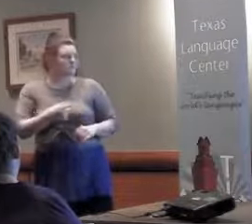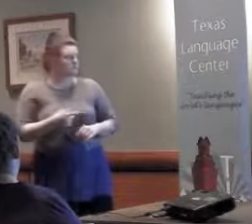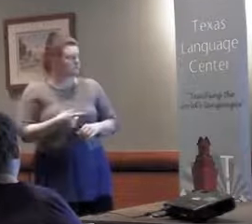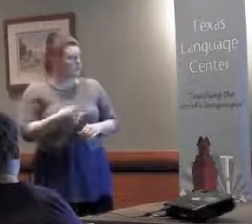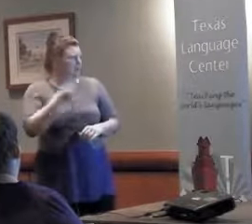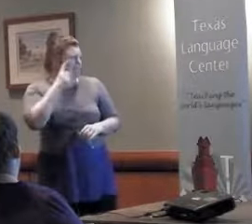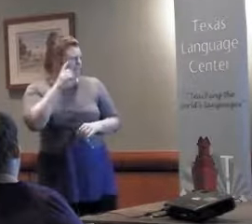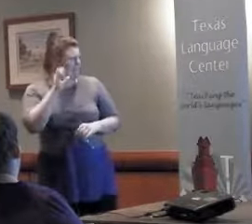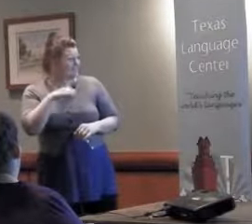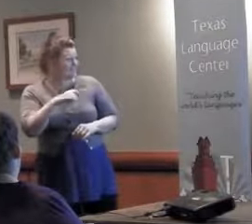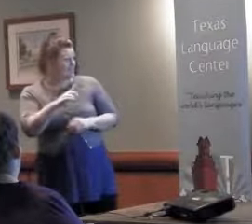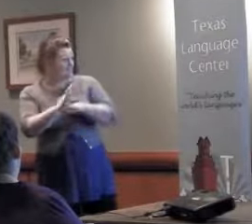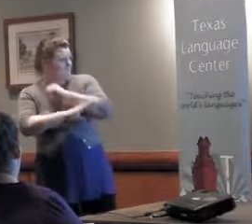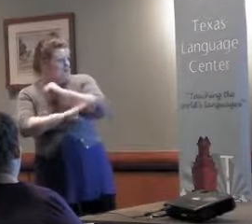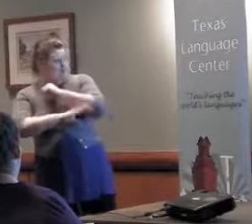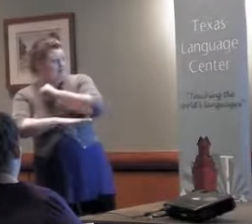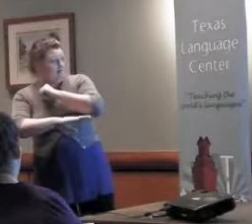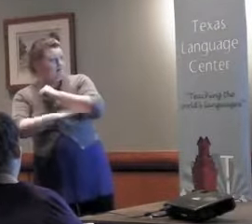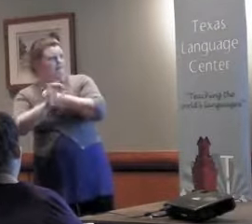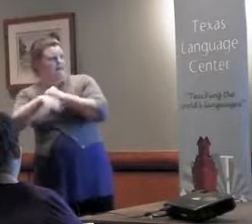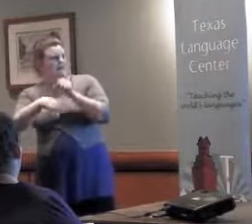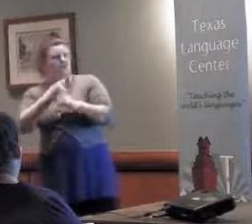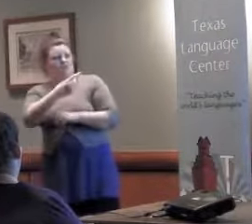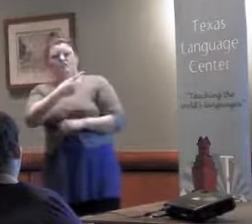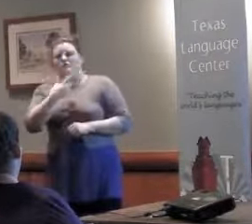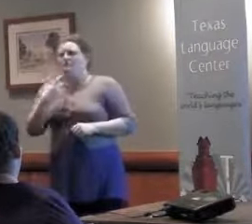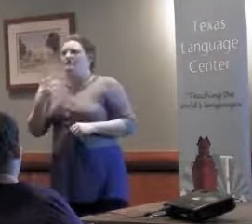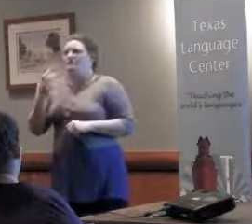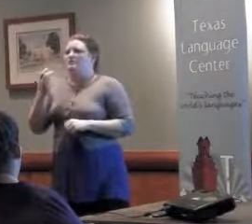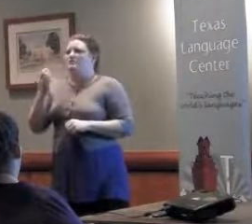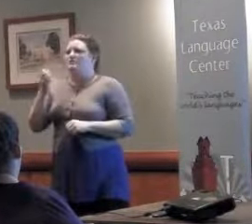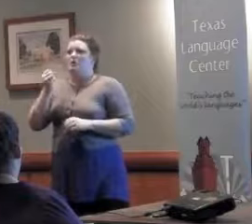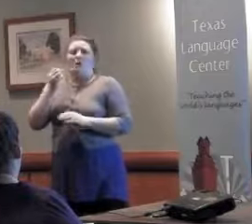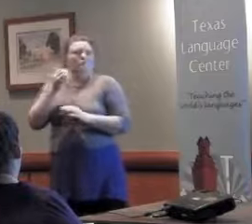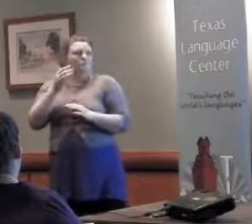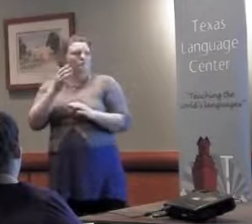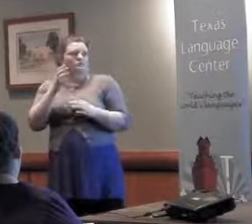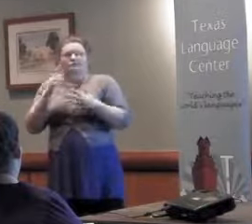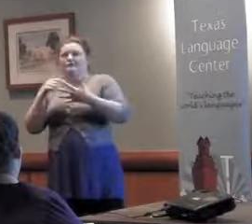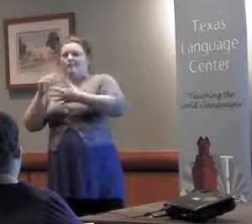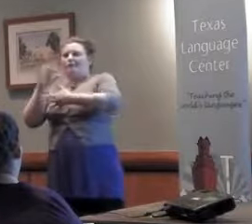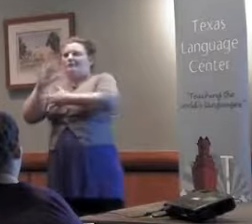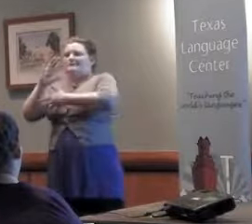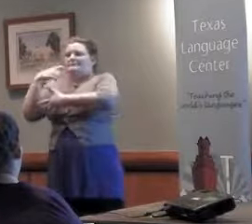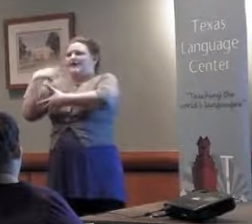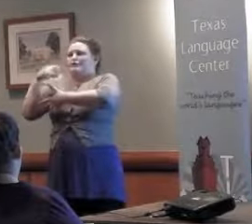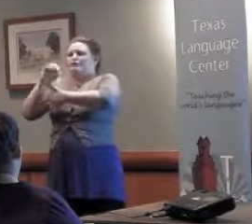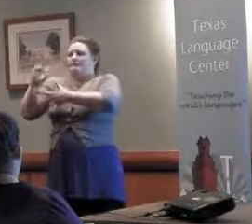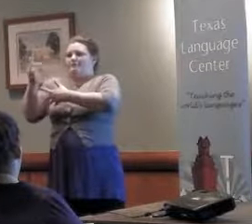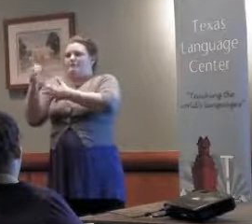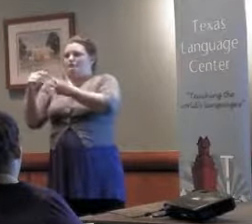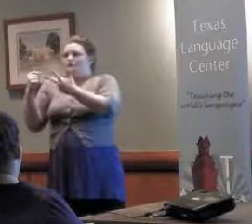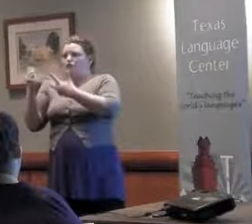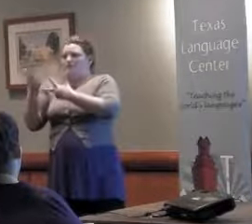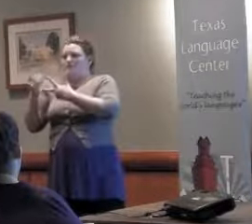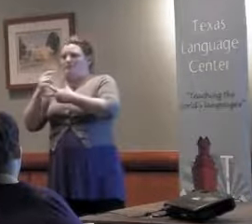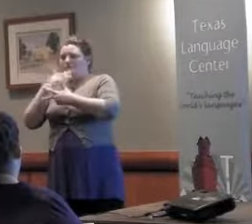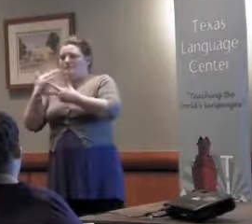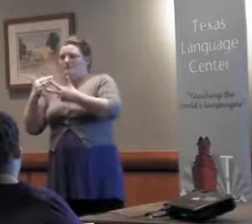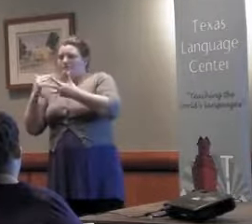which is, I think, the fall of that year, ranking just behind Spanish, French, and German.